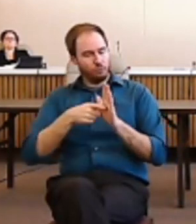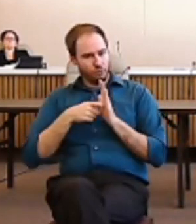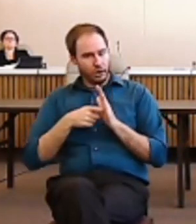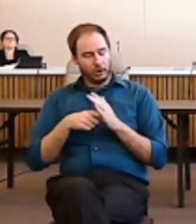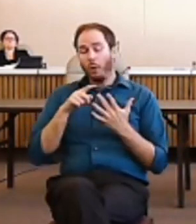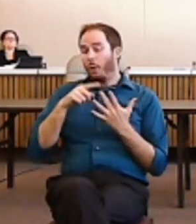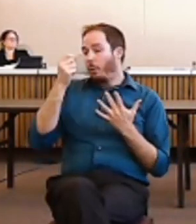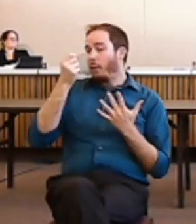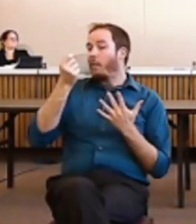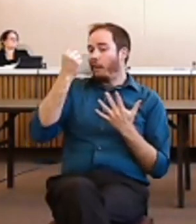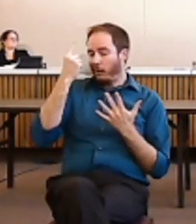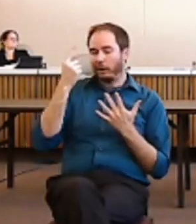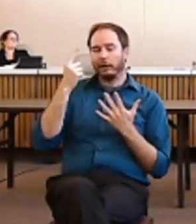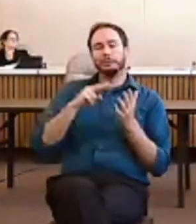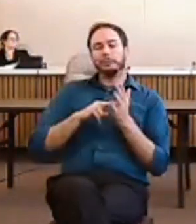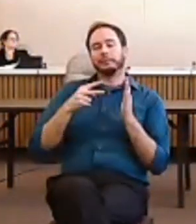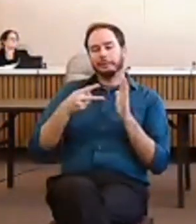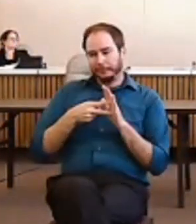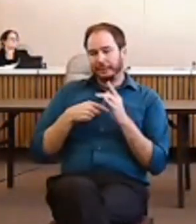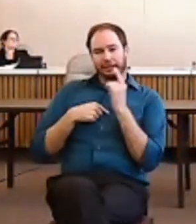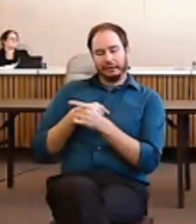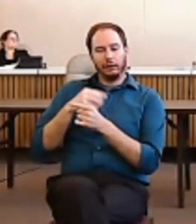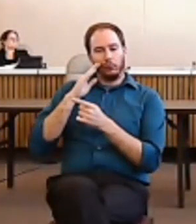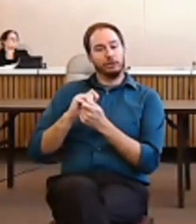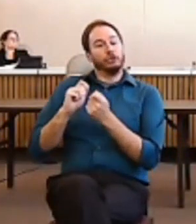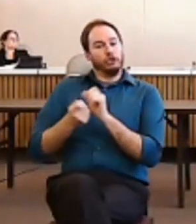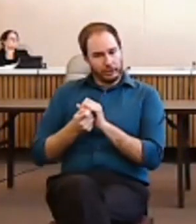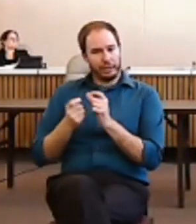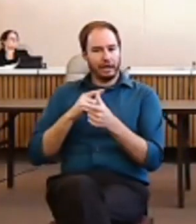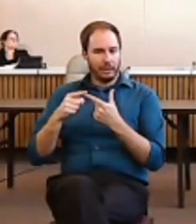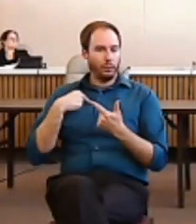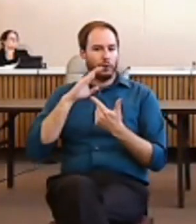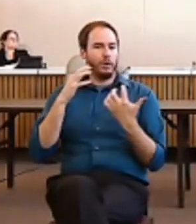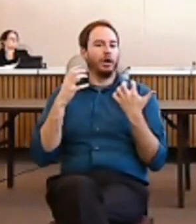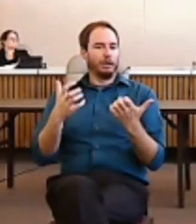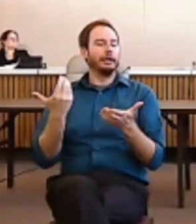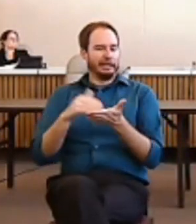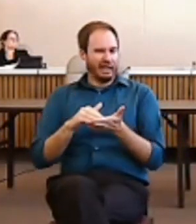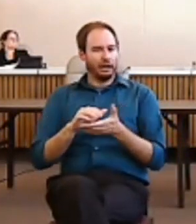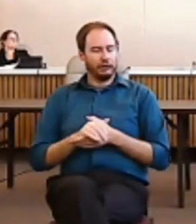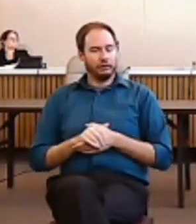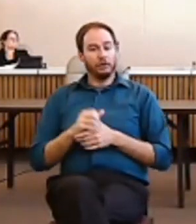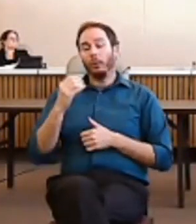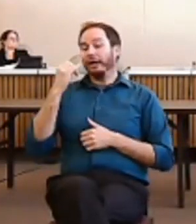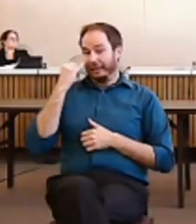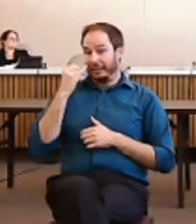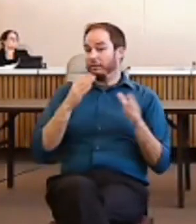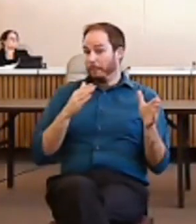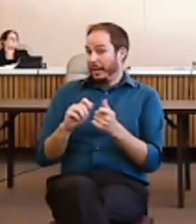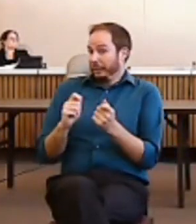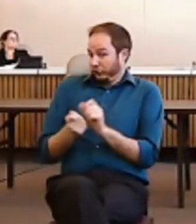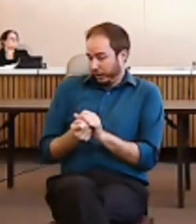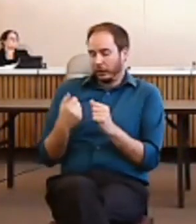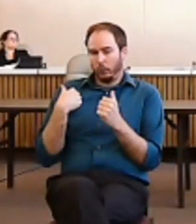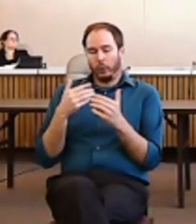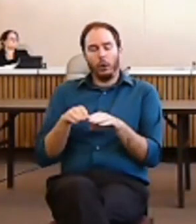Well, I understand that. So that would mean that this plan would change, in which case we would reopen the public hearing. I've stated that. Yeah. So if the plan changes, we